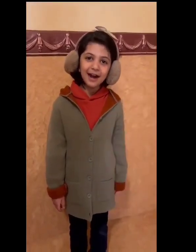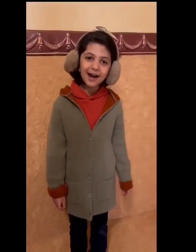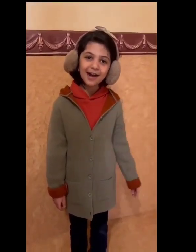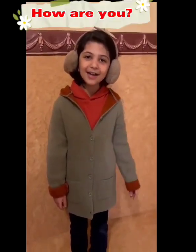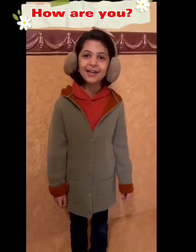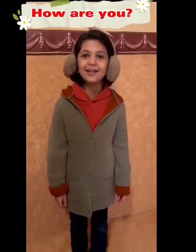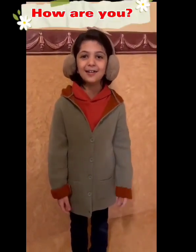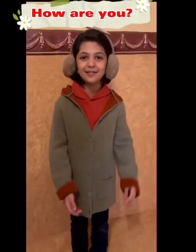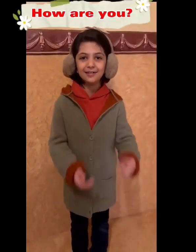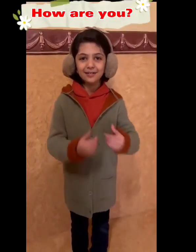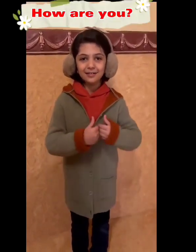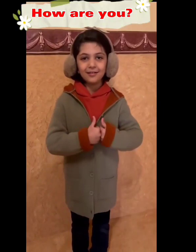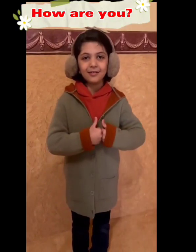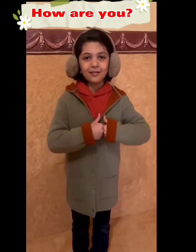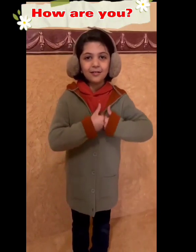Hi.